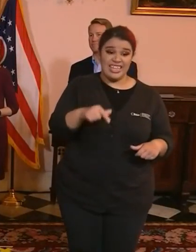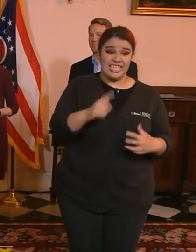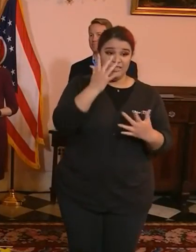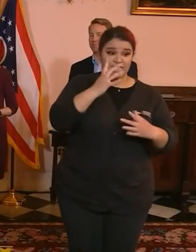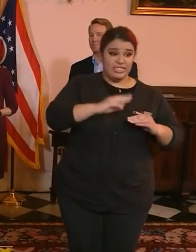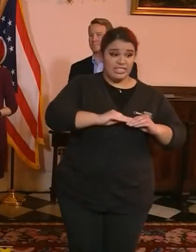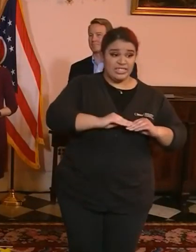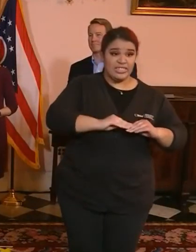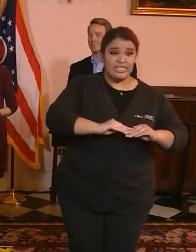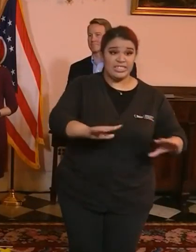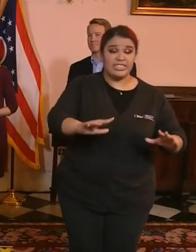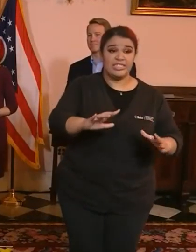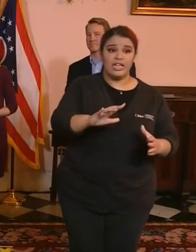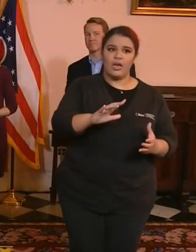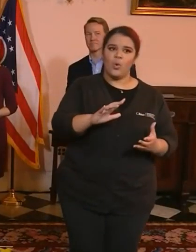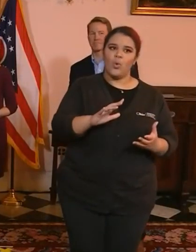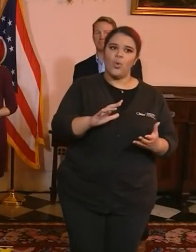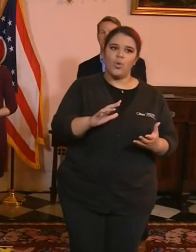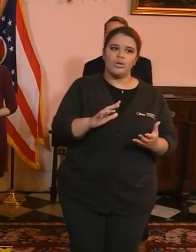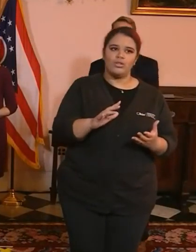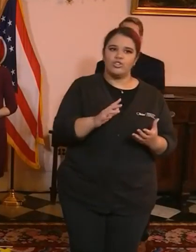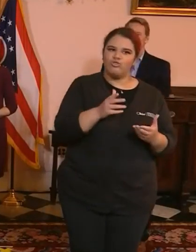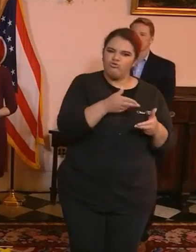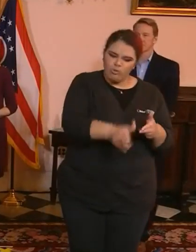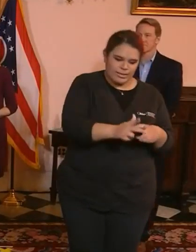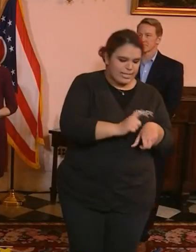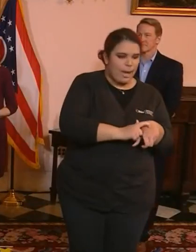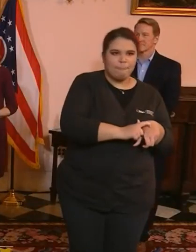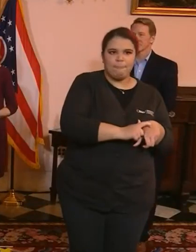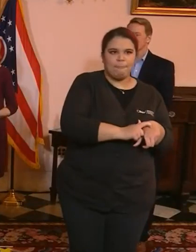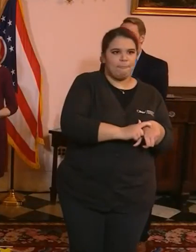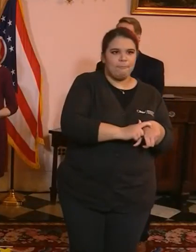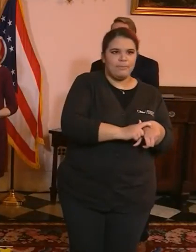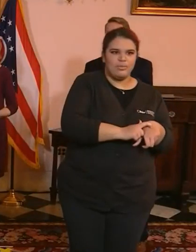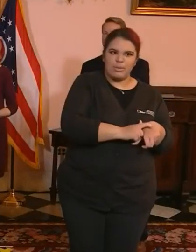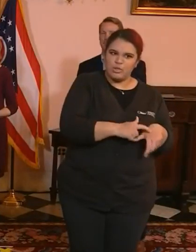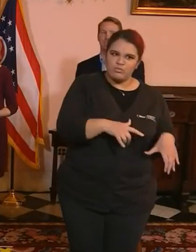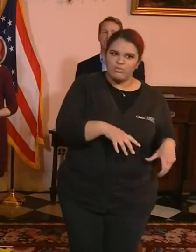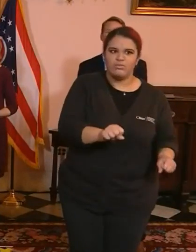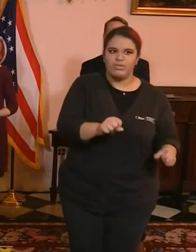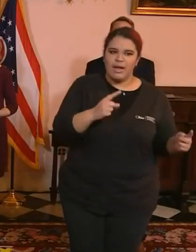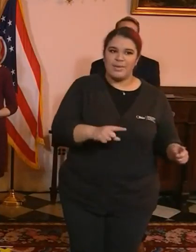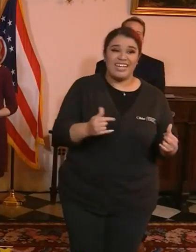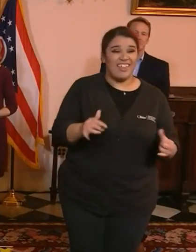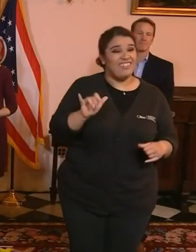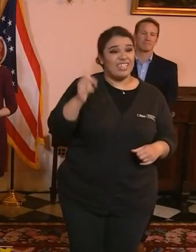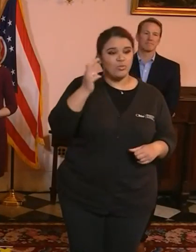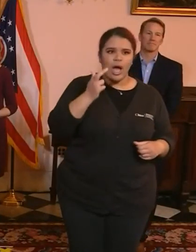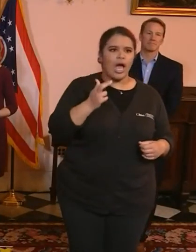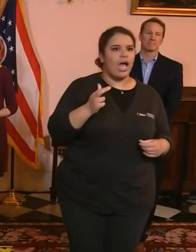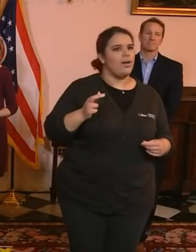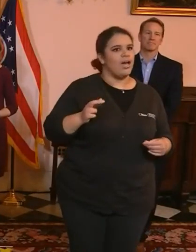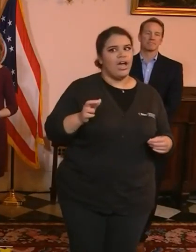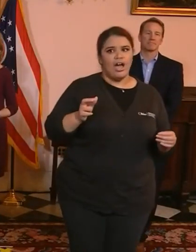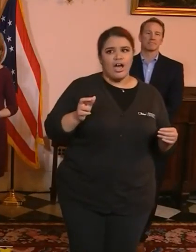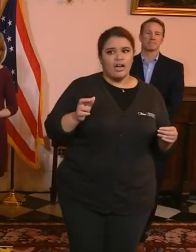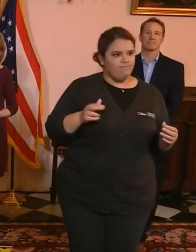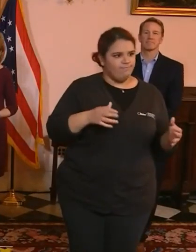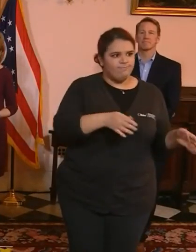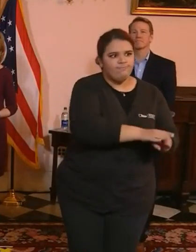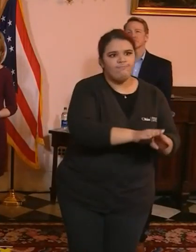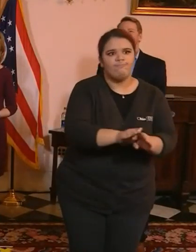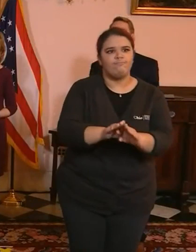down. That's why we've had to take the drastic actions that we've had to take. This is